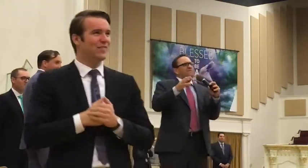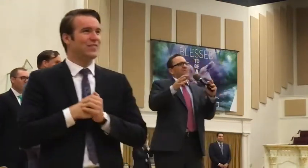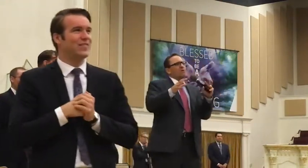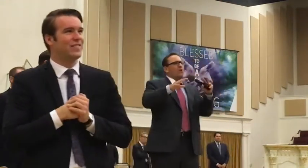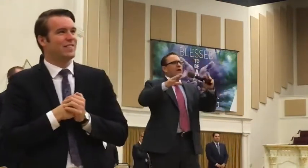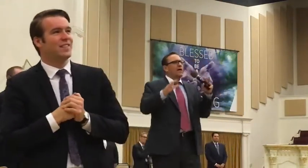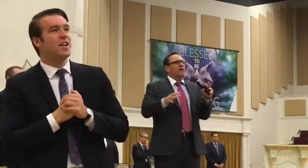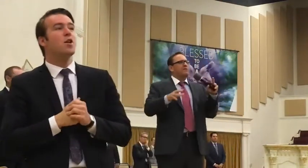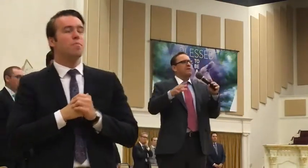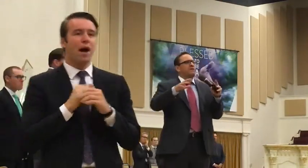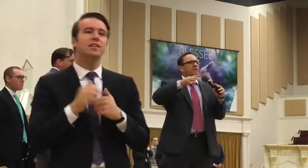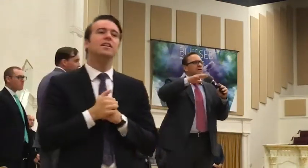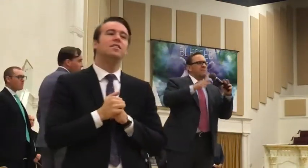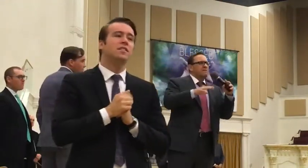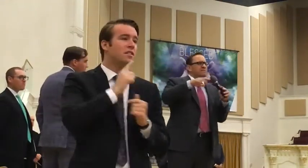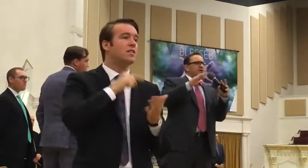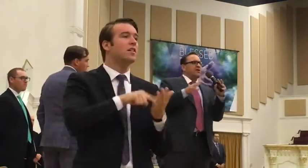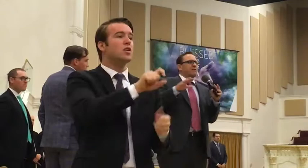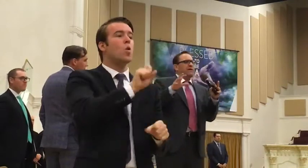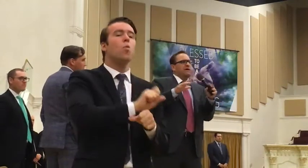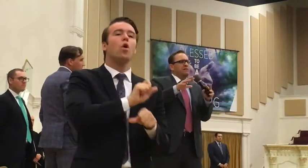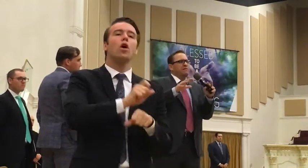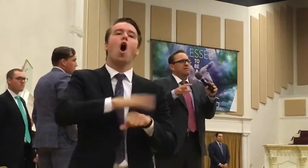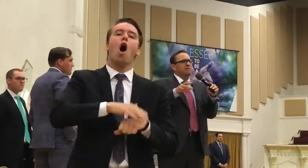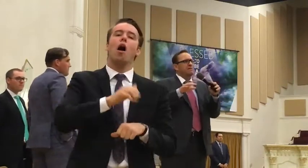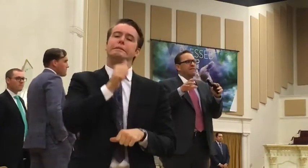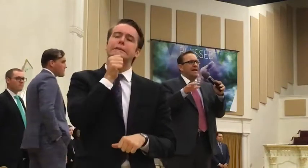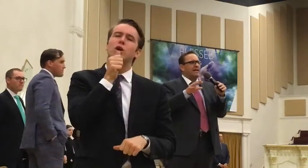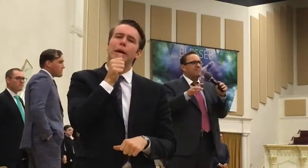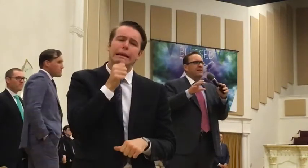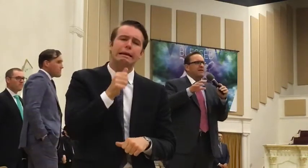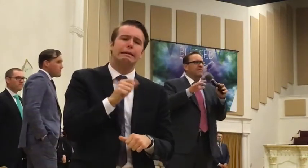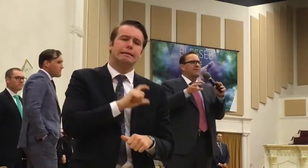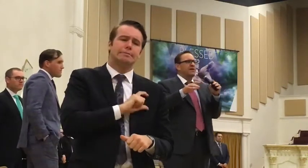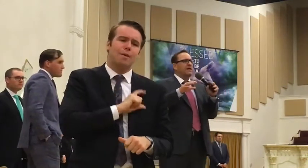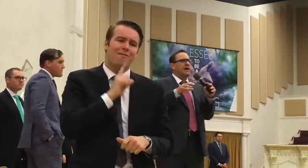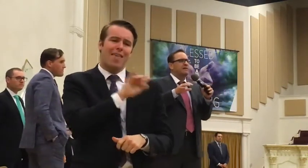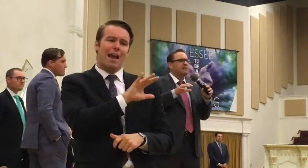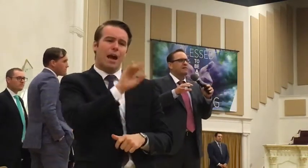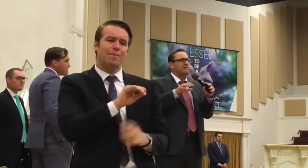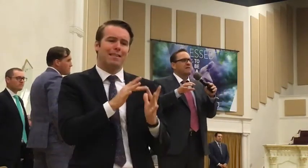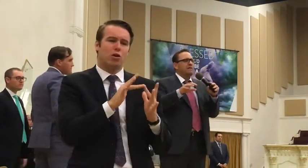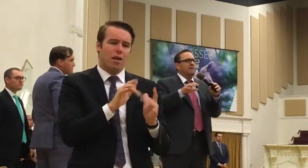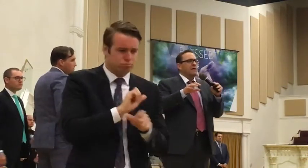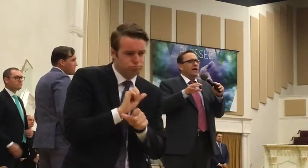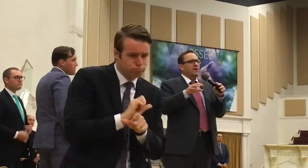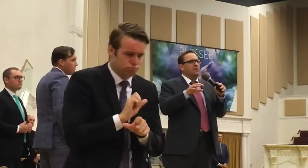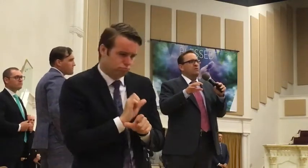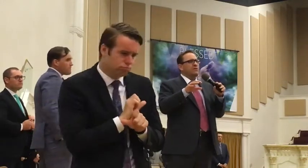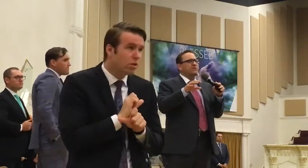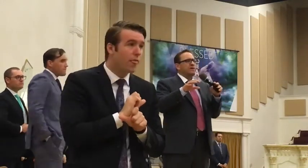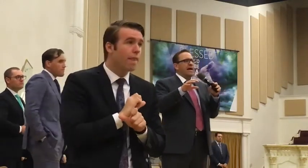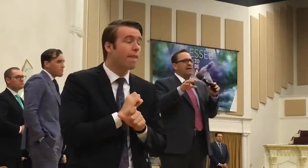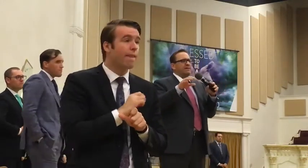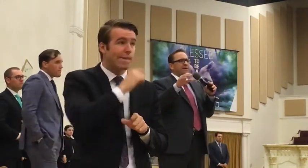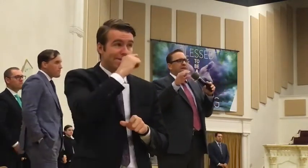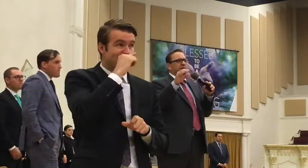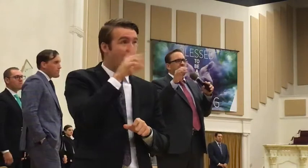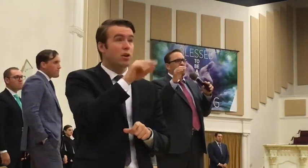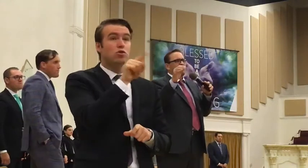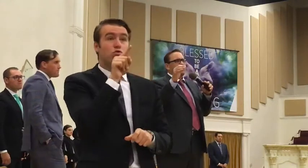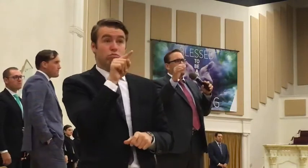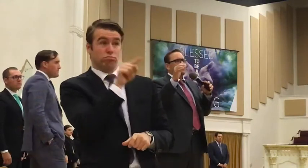But if you're working on security with that company on the internet, and you